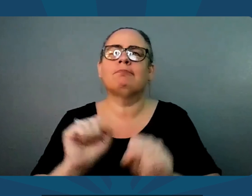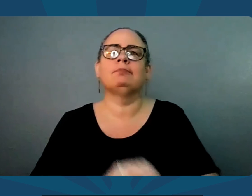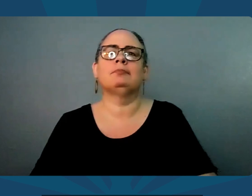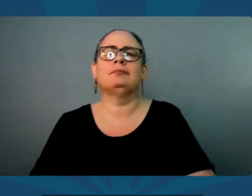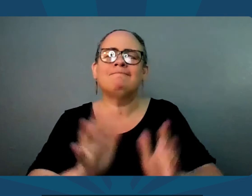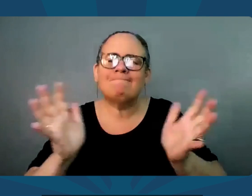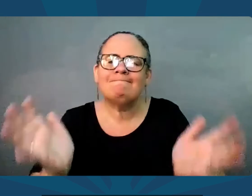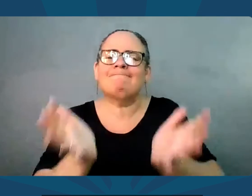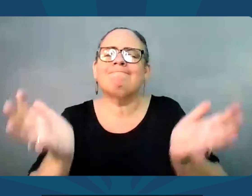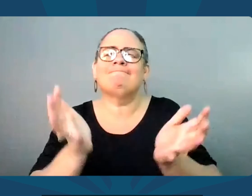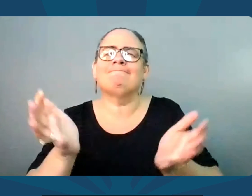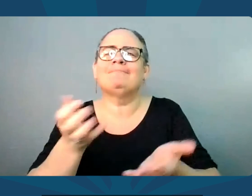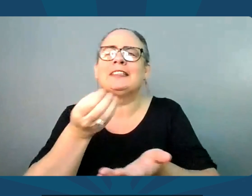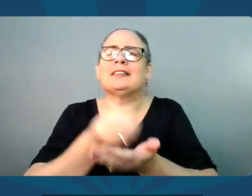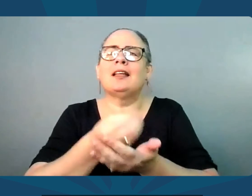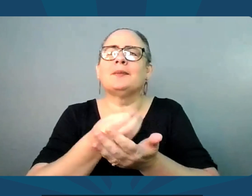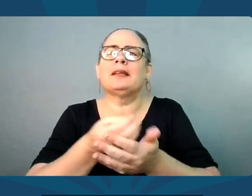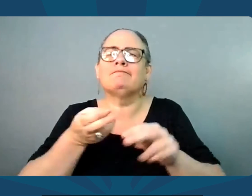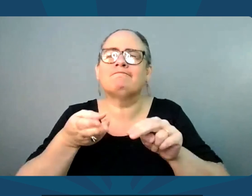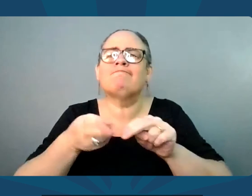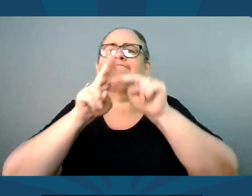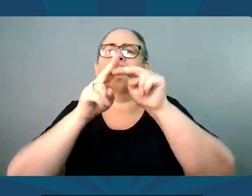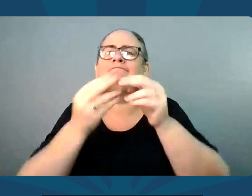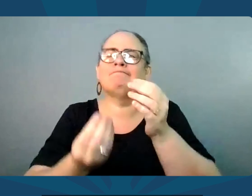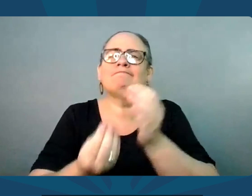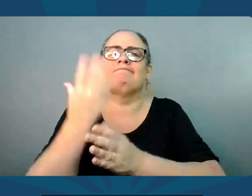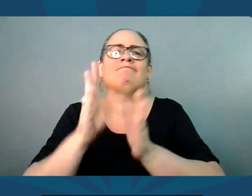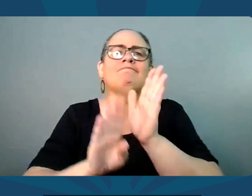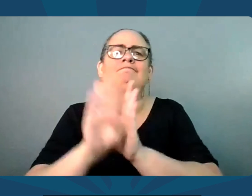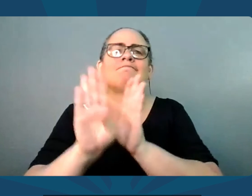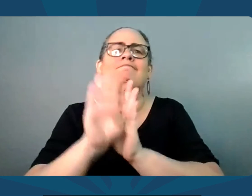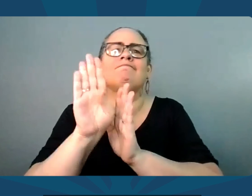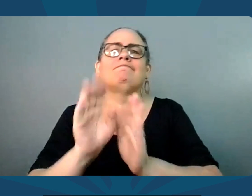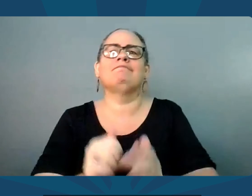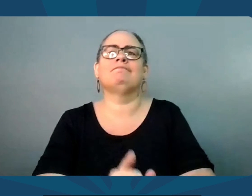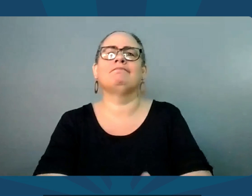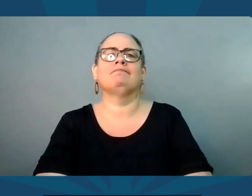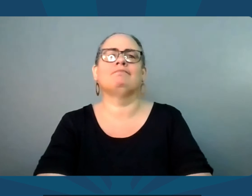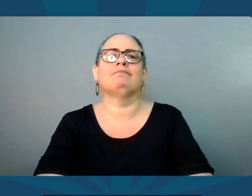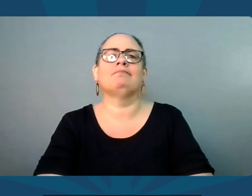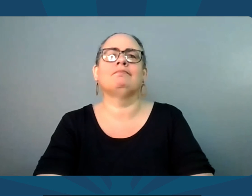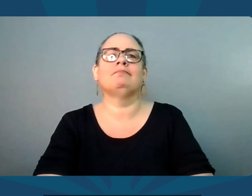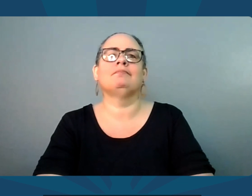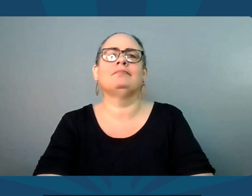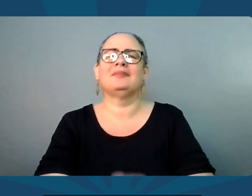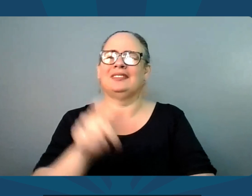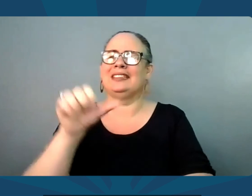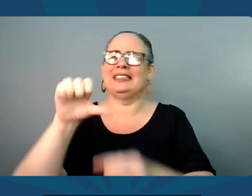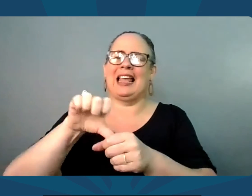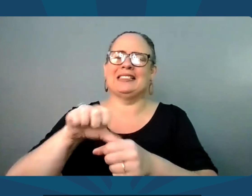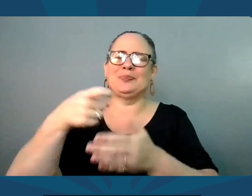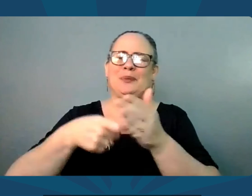securing the southern border, fostering an economic rebuild with growth and development,